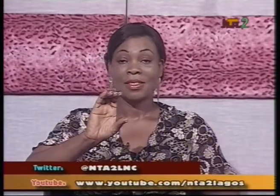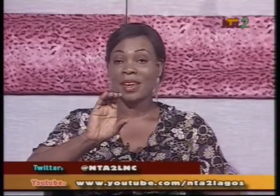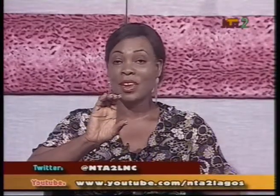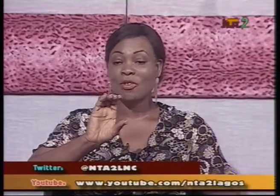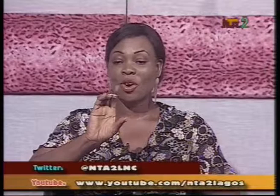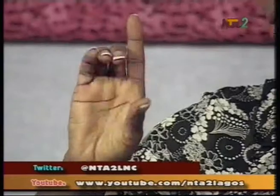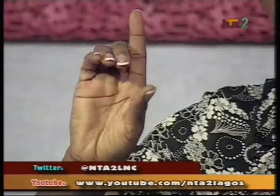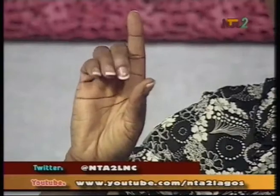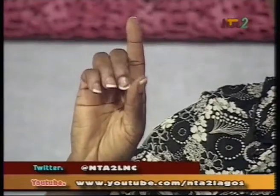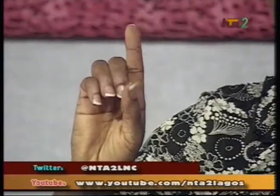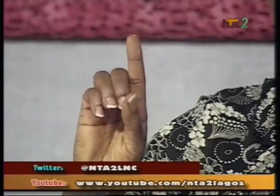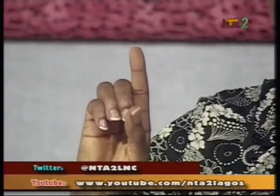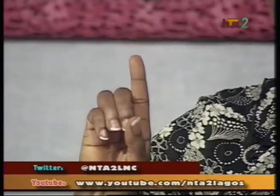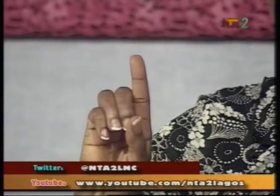Then, of course, D.